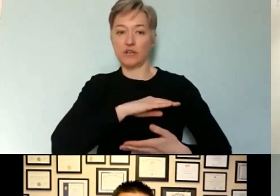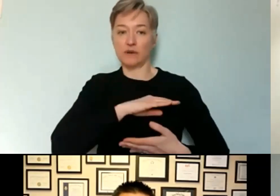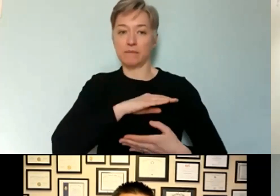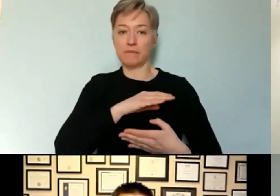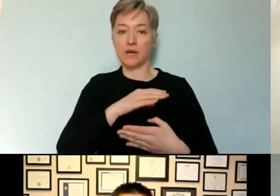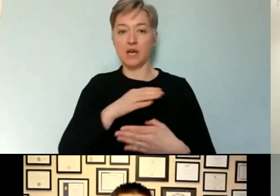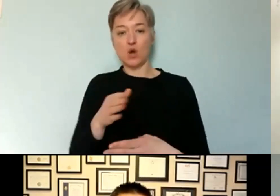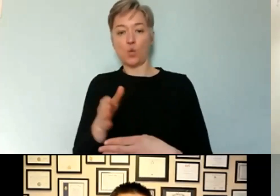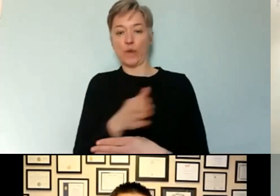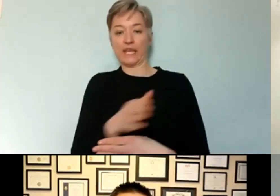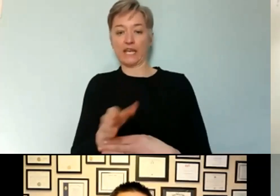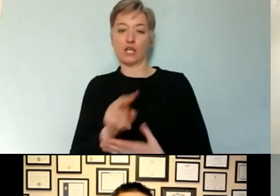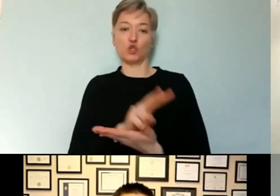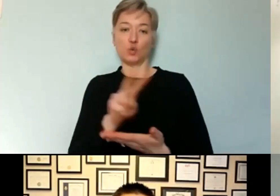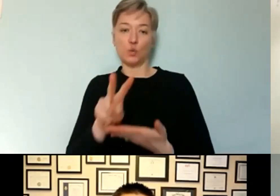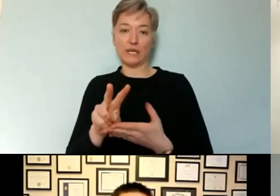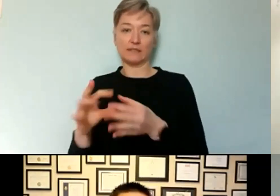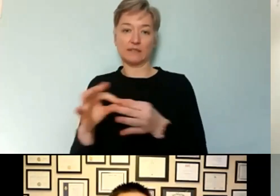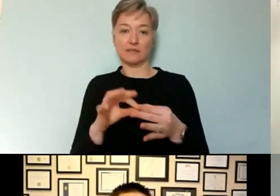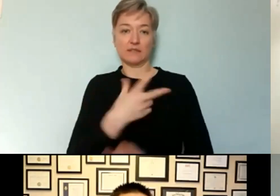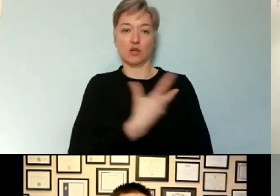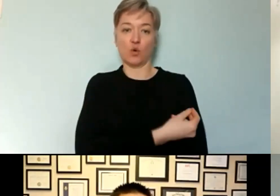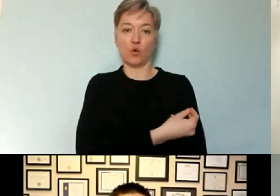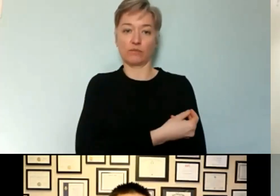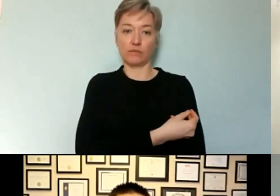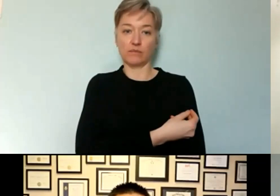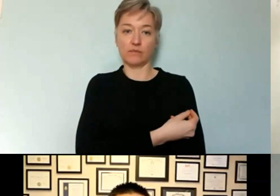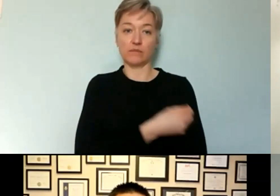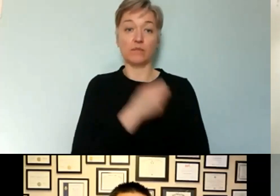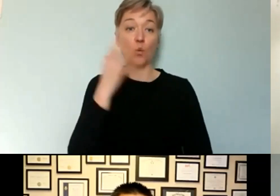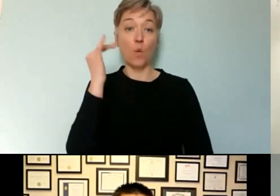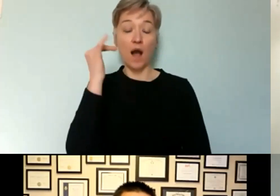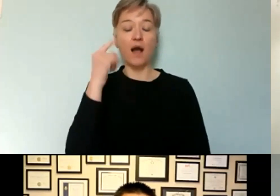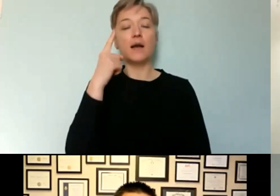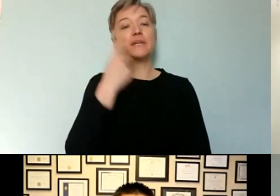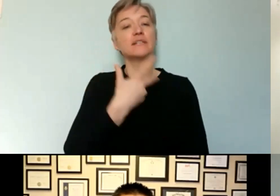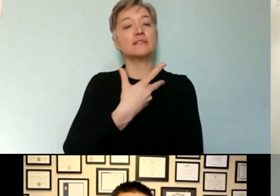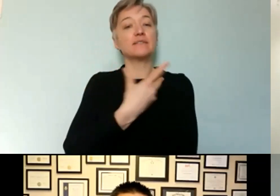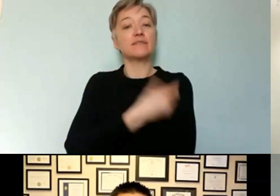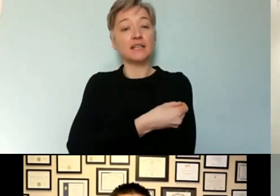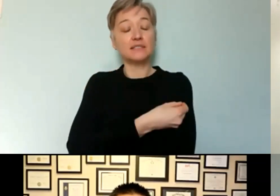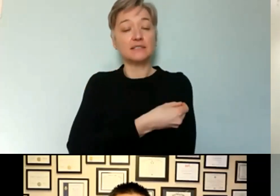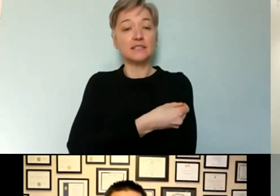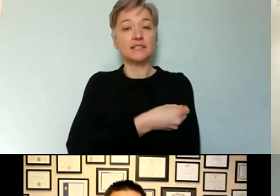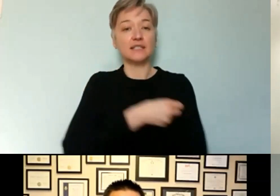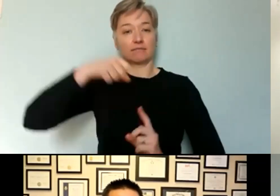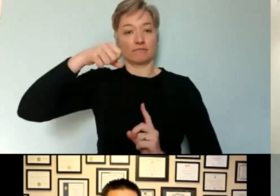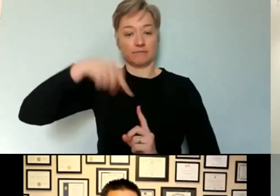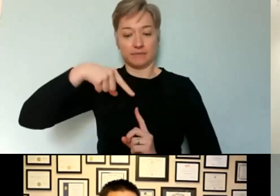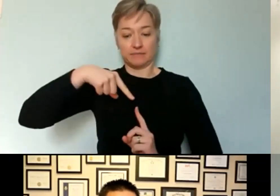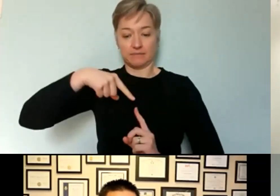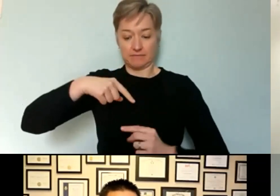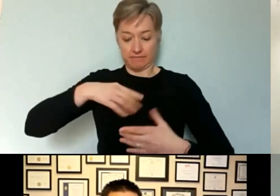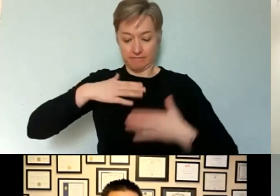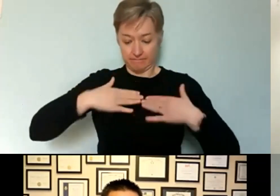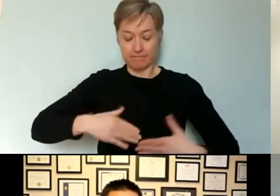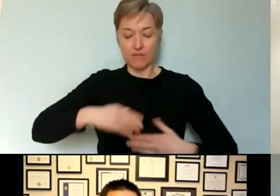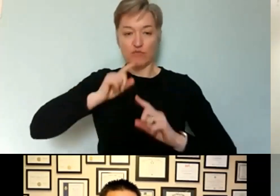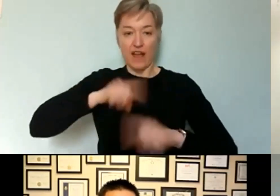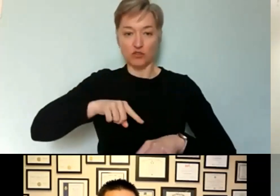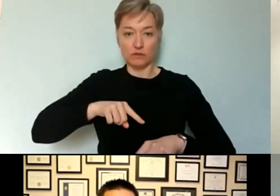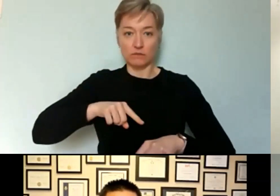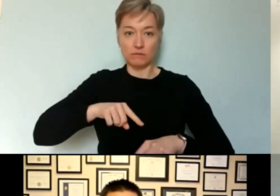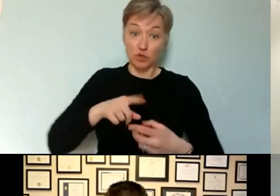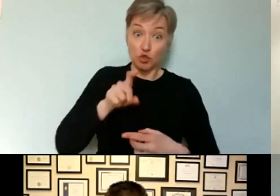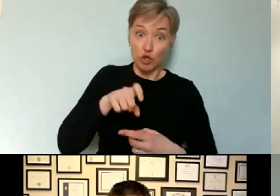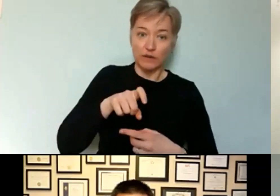vaccine. The reason for that is because the COVID vaccine elicits a reaction, as it should, in